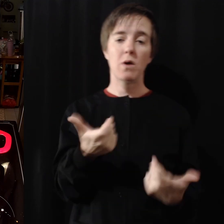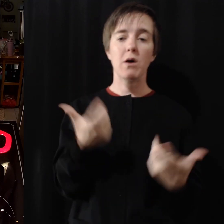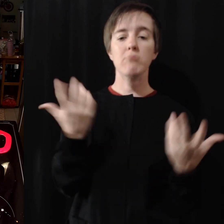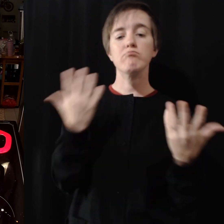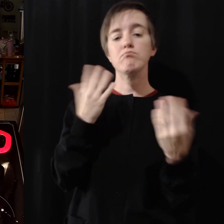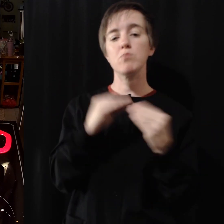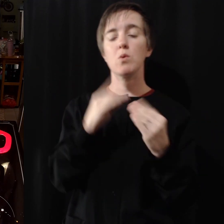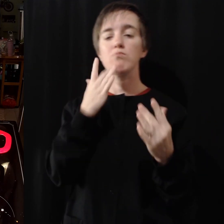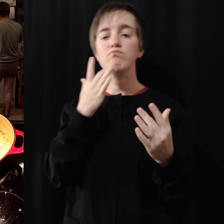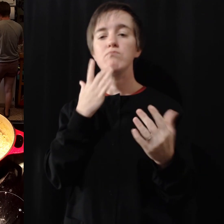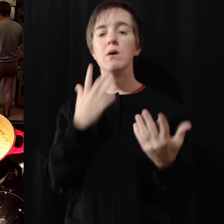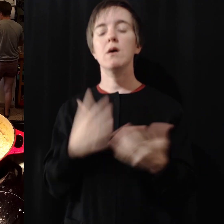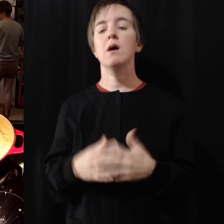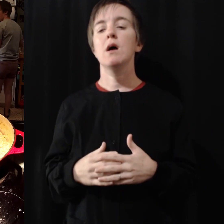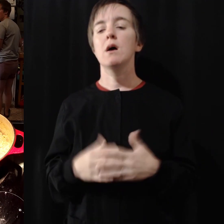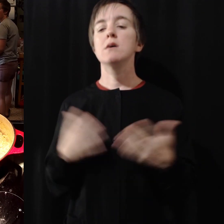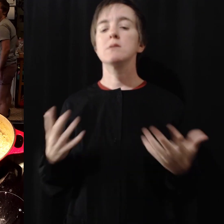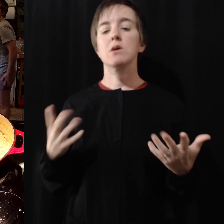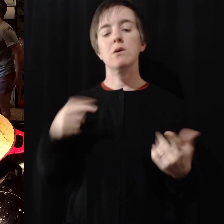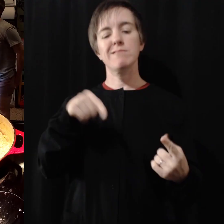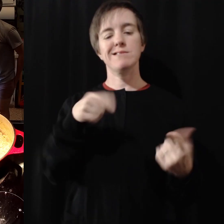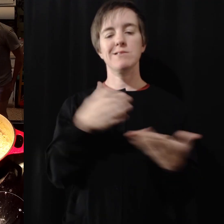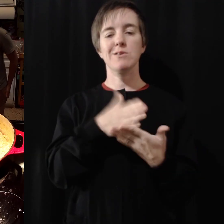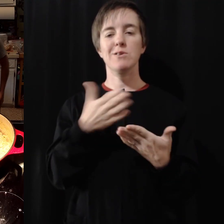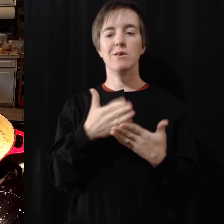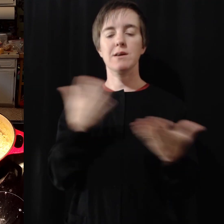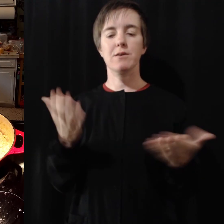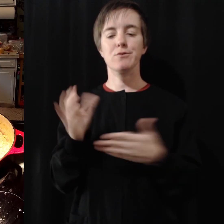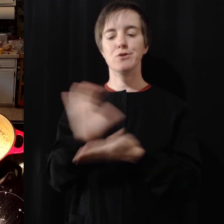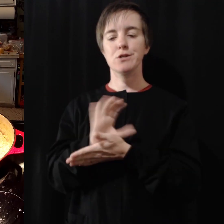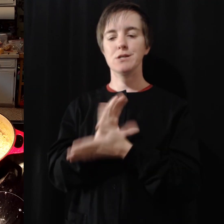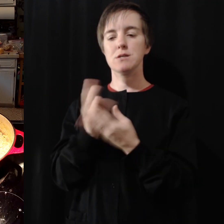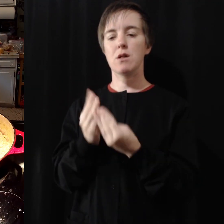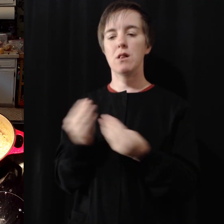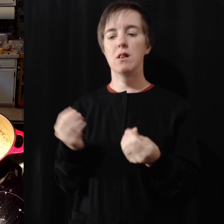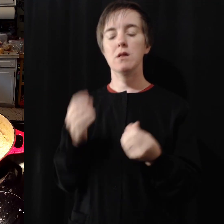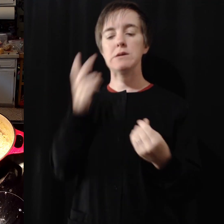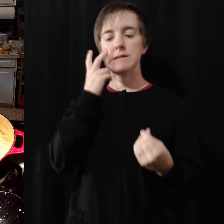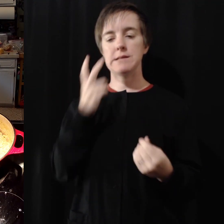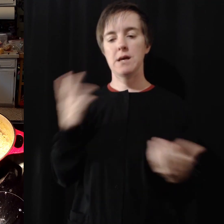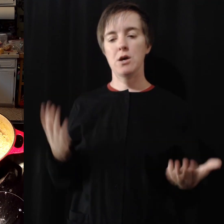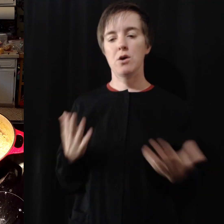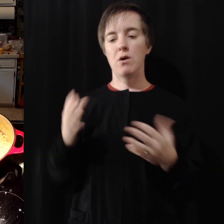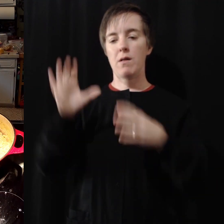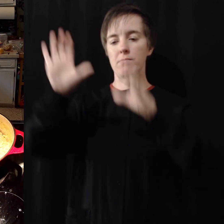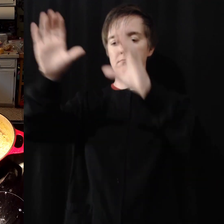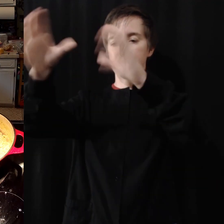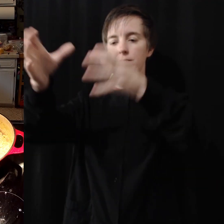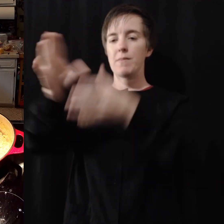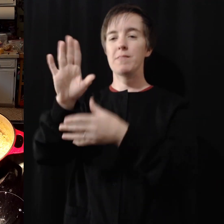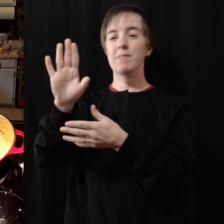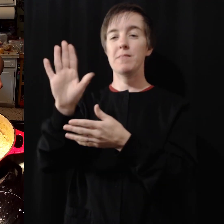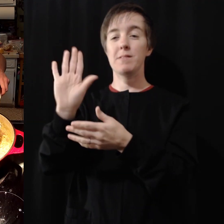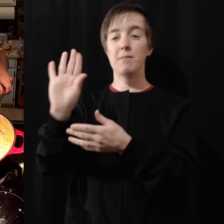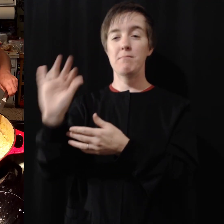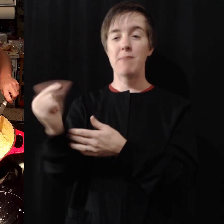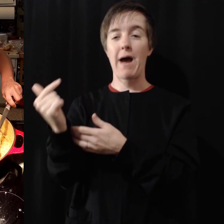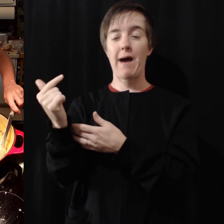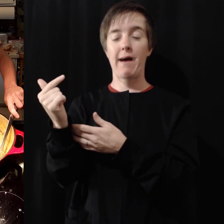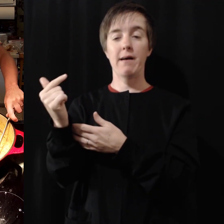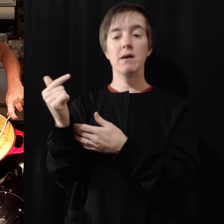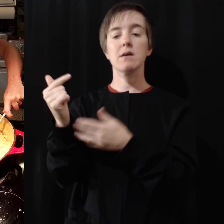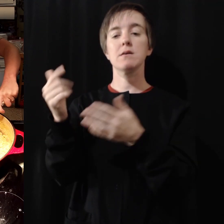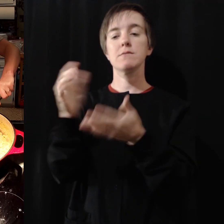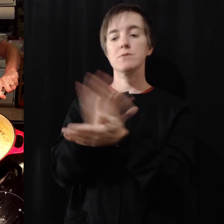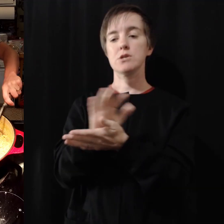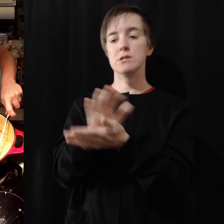watch. So as this is kind of cooking here and this cheese is melting, you can see on the back counter, that big bag of cheese I just pulled